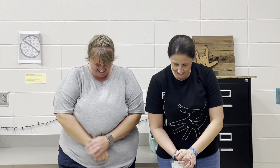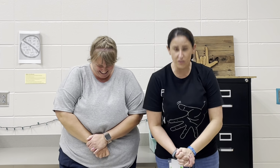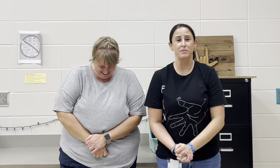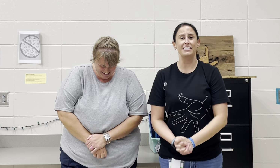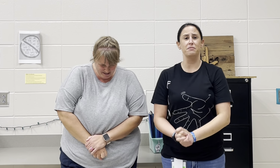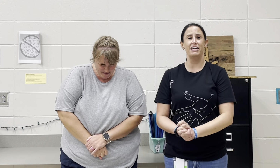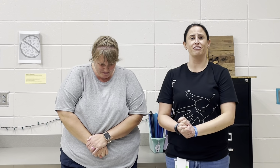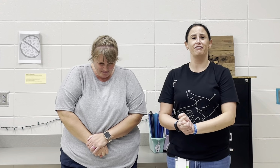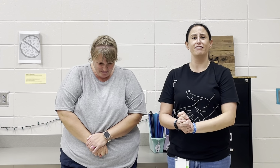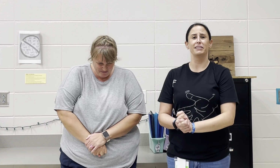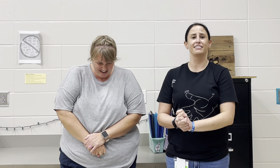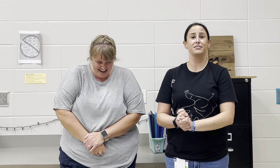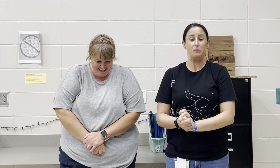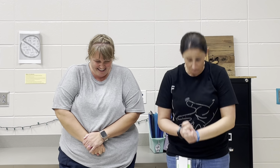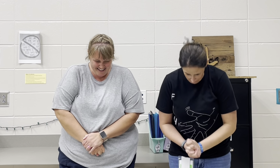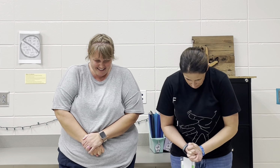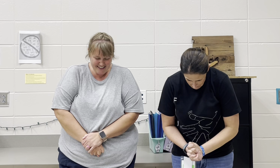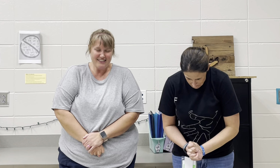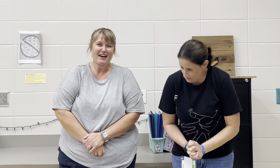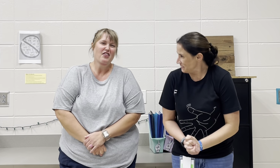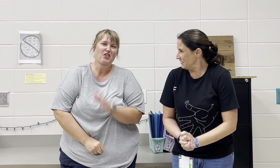Or Miss Abby every 5 minutes.